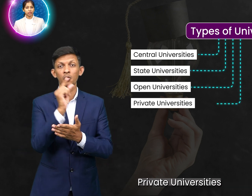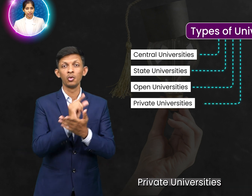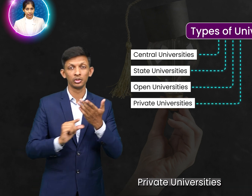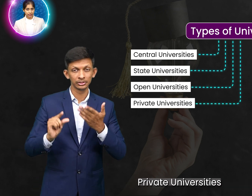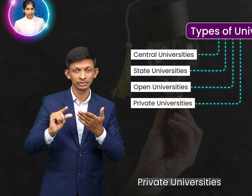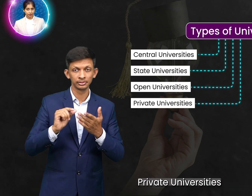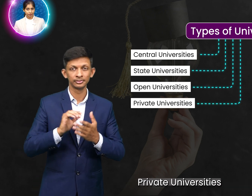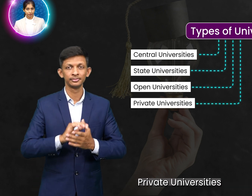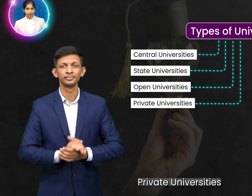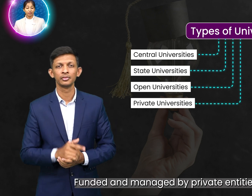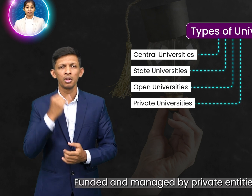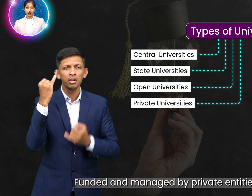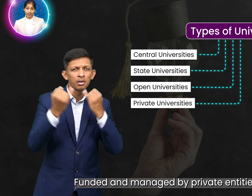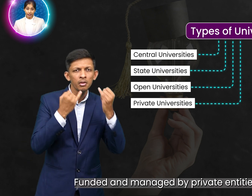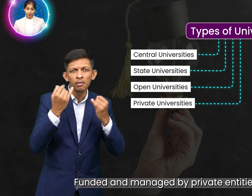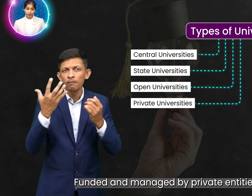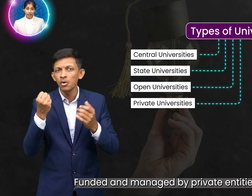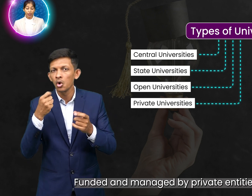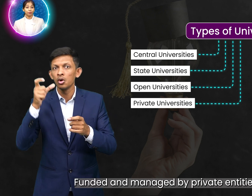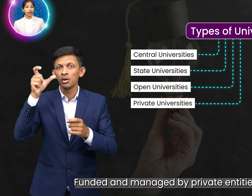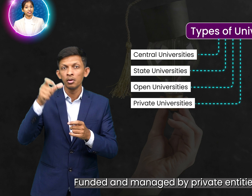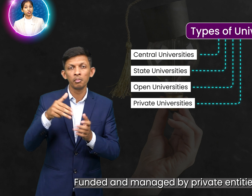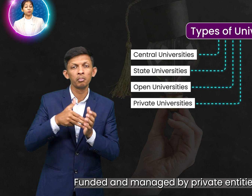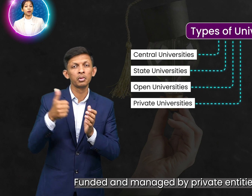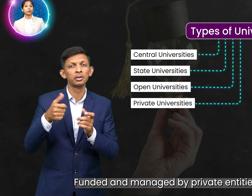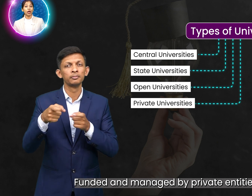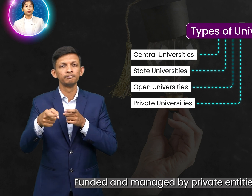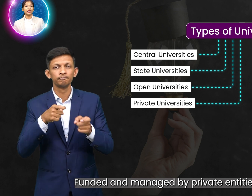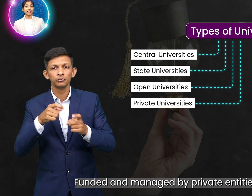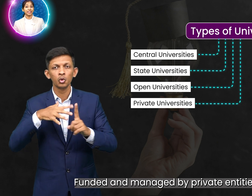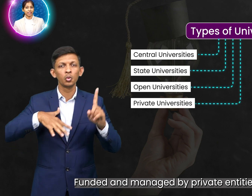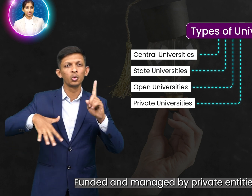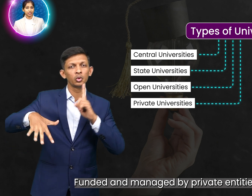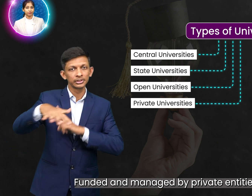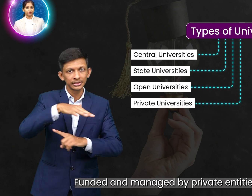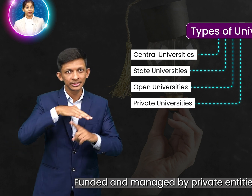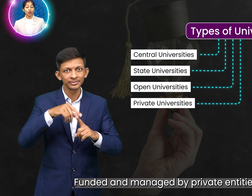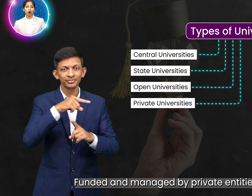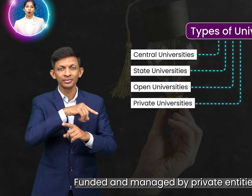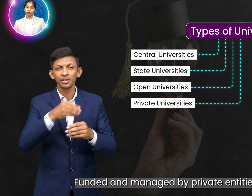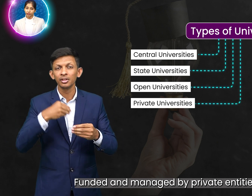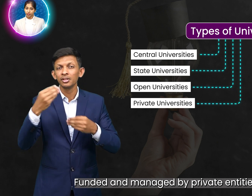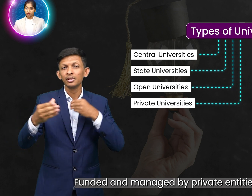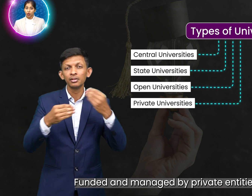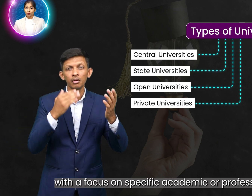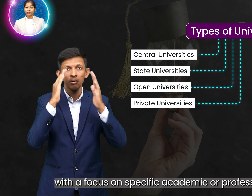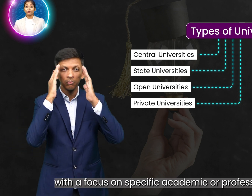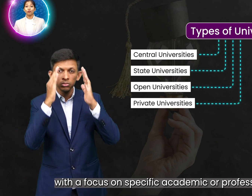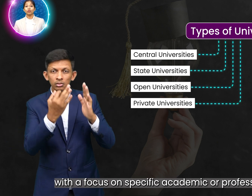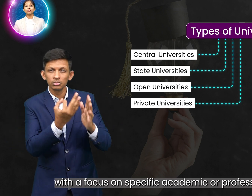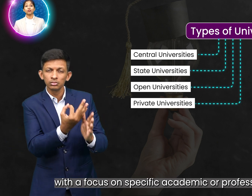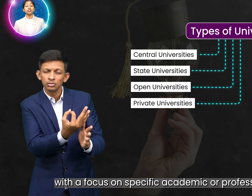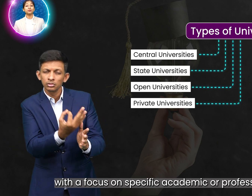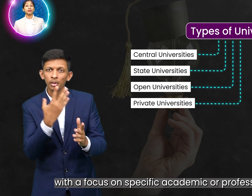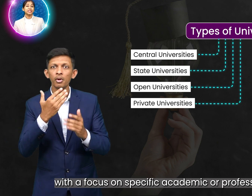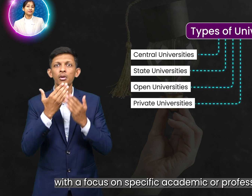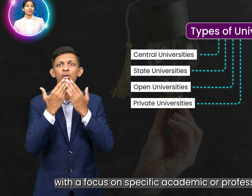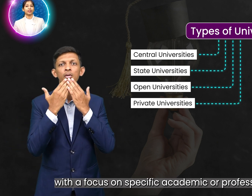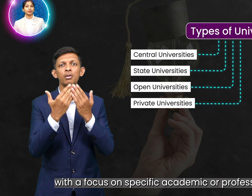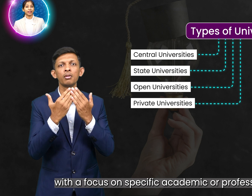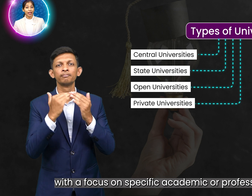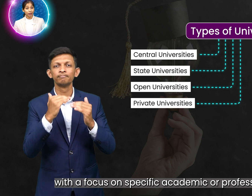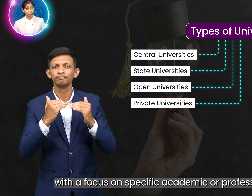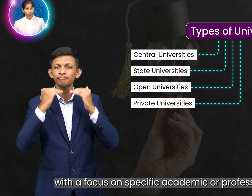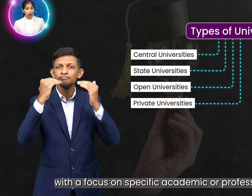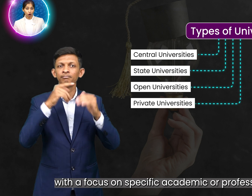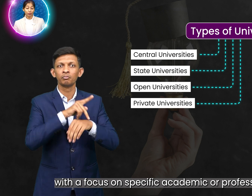Private universities, funded and managed by private entities, often with a focus on